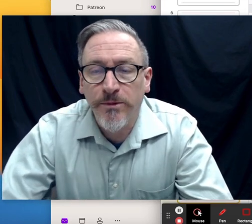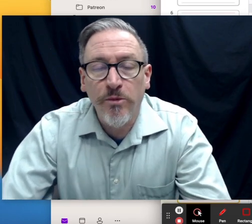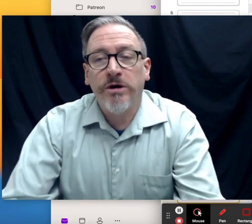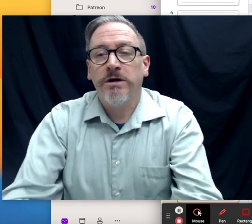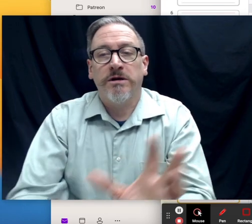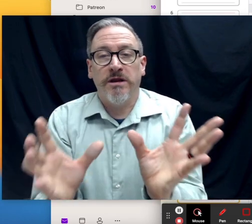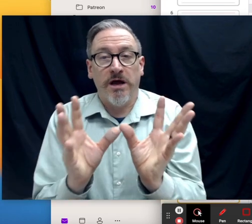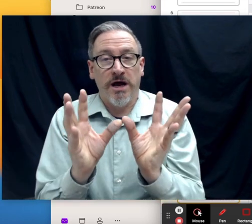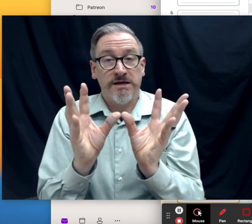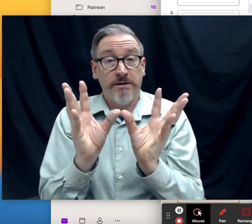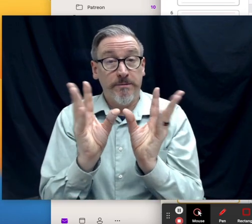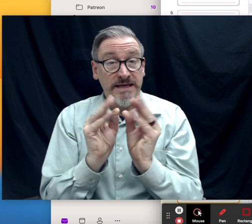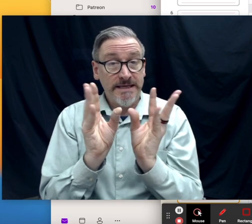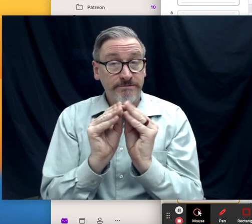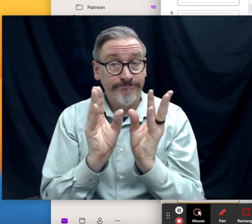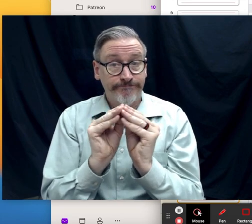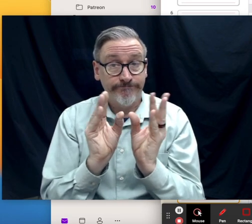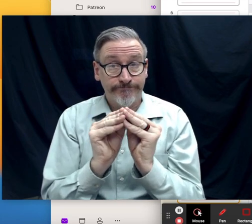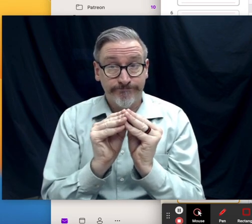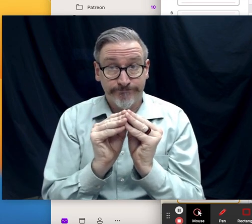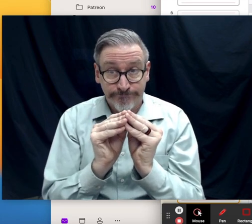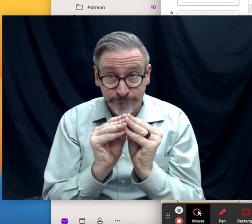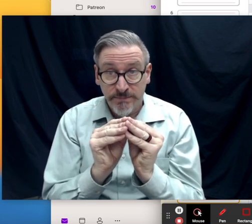And a couple more. Meeting,